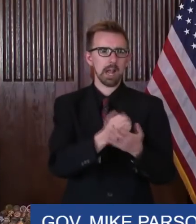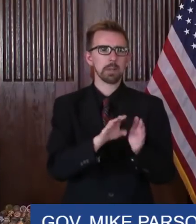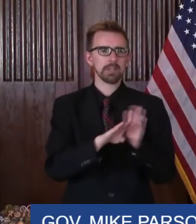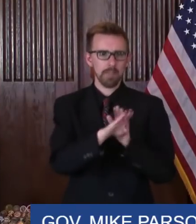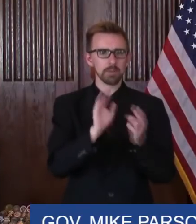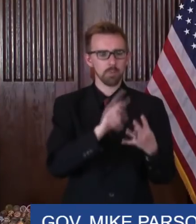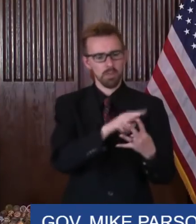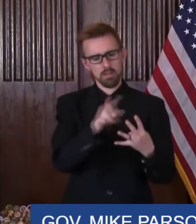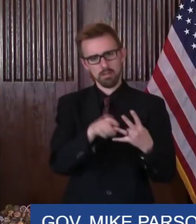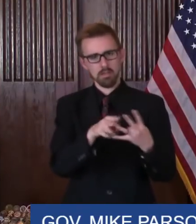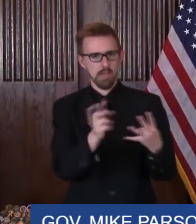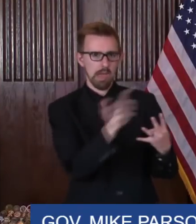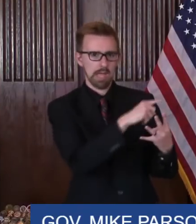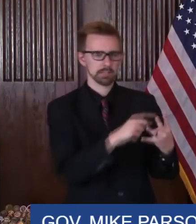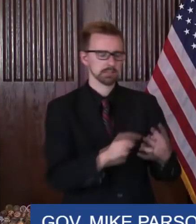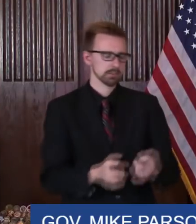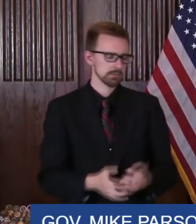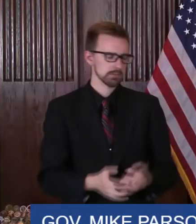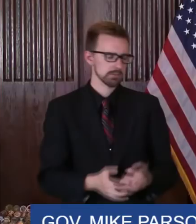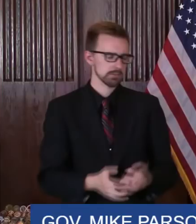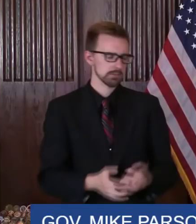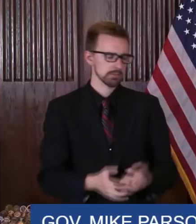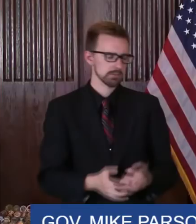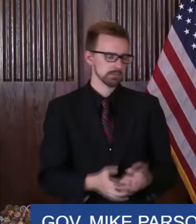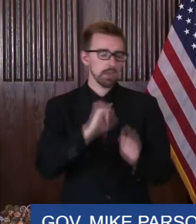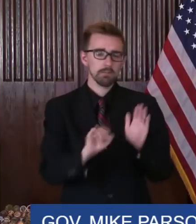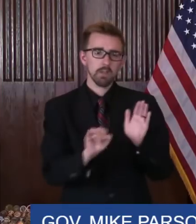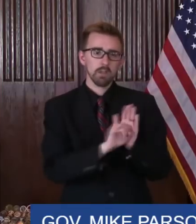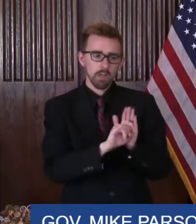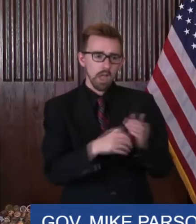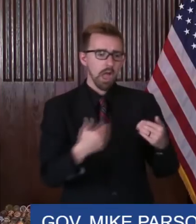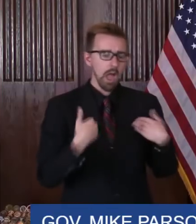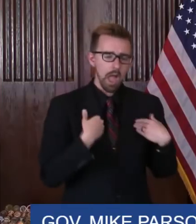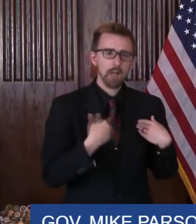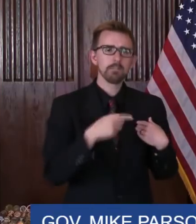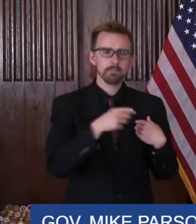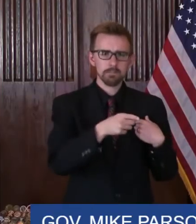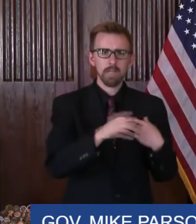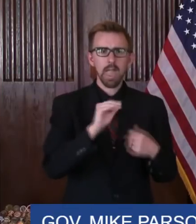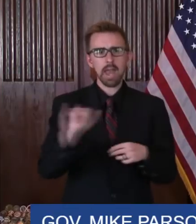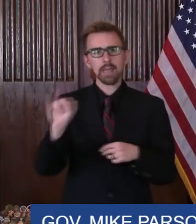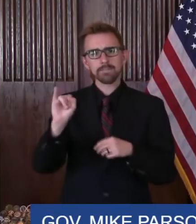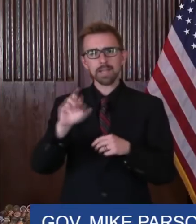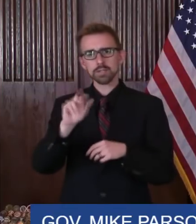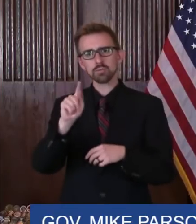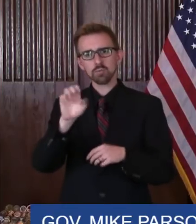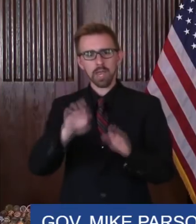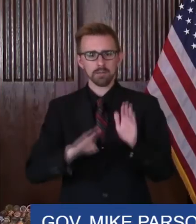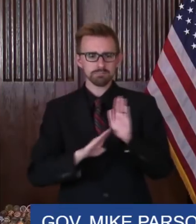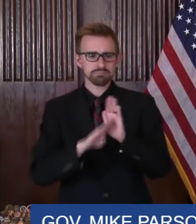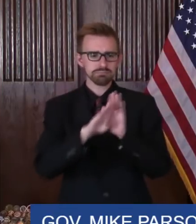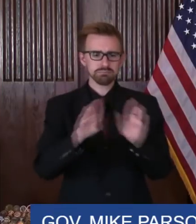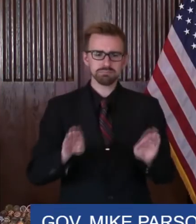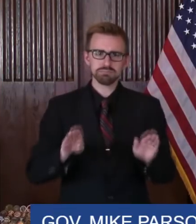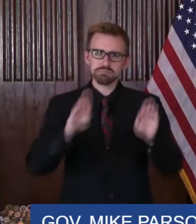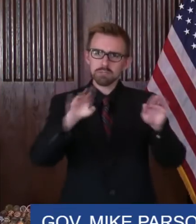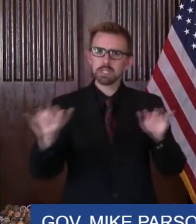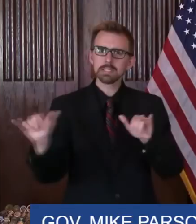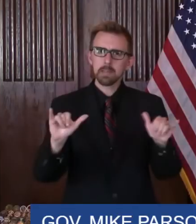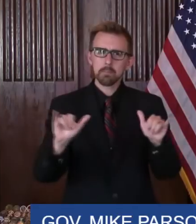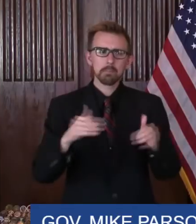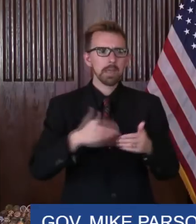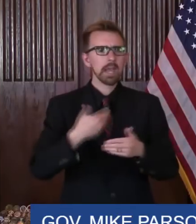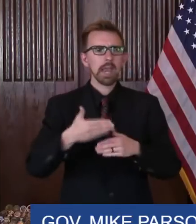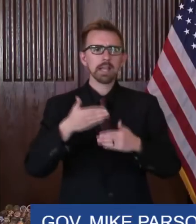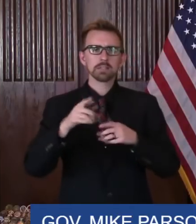his last 2. If positive cases and infection rates continue increasing at the same rate, what's the next step for the governor to try